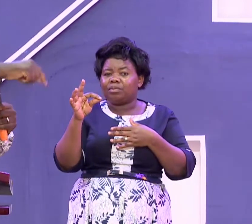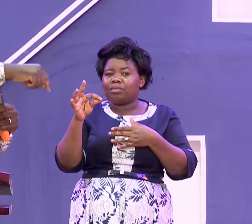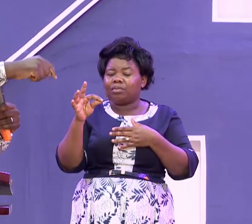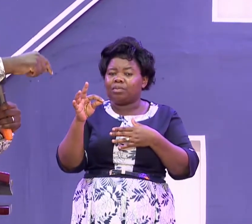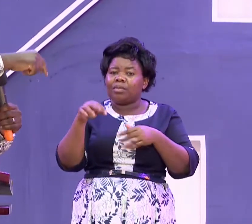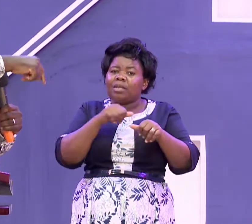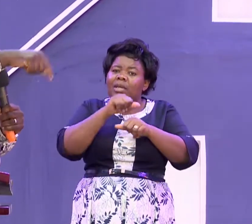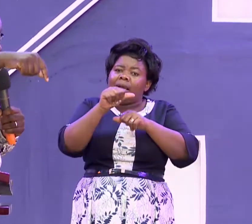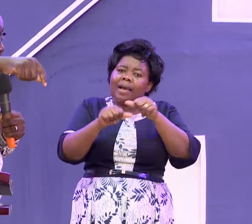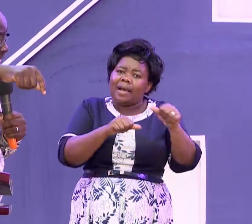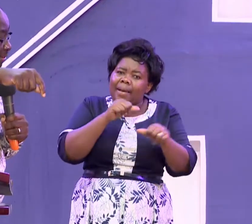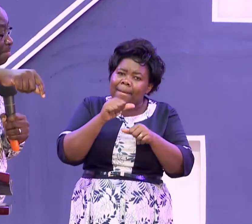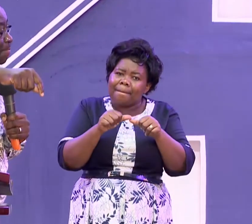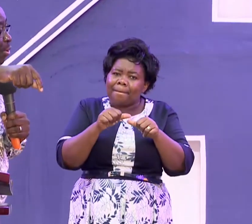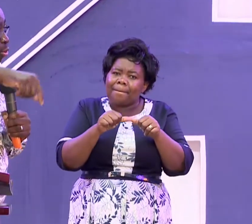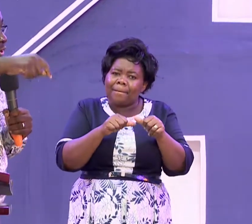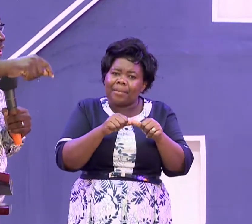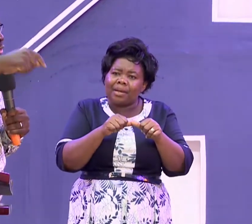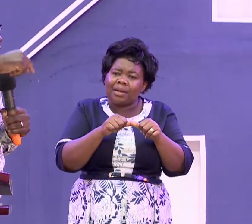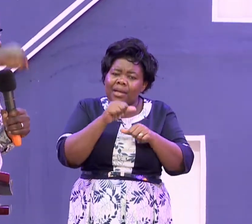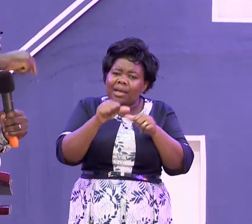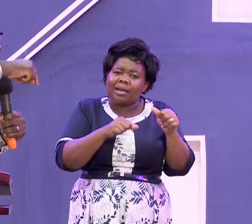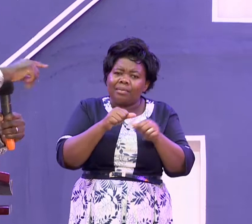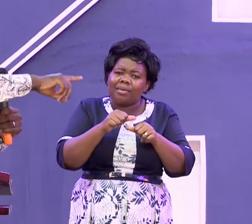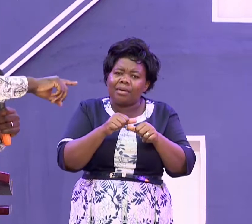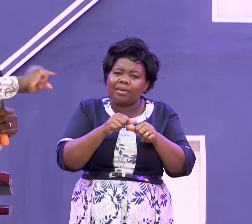about the spirit of the fruit of the Holy Spirit.